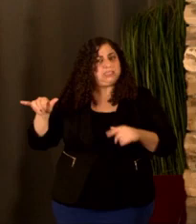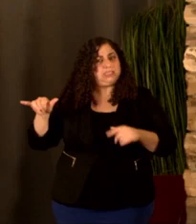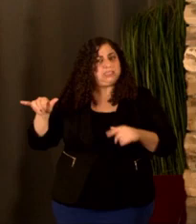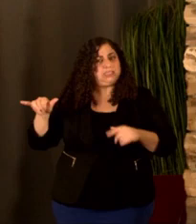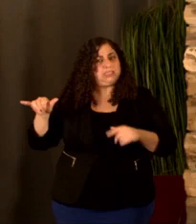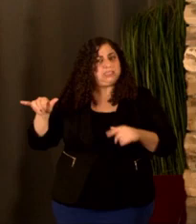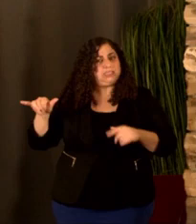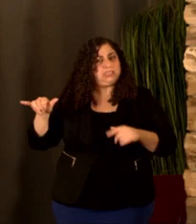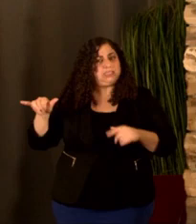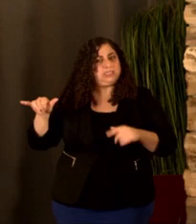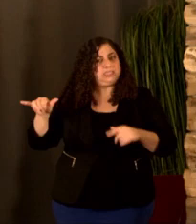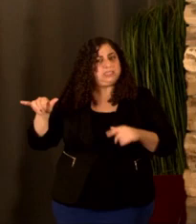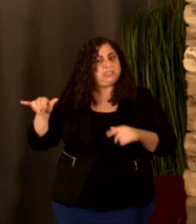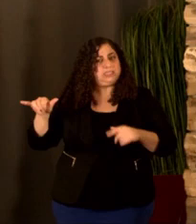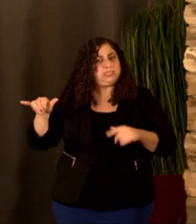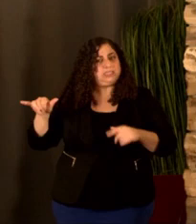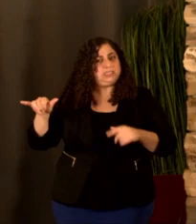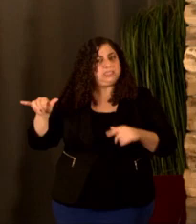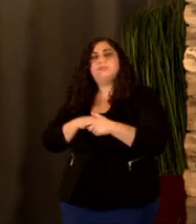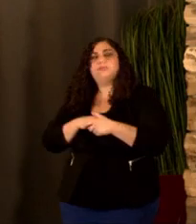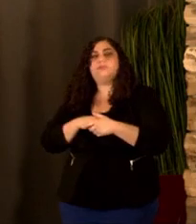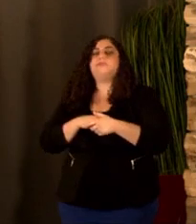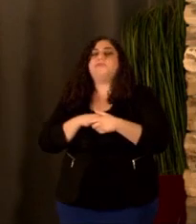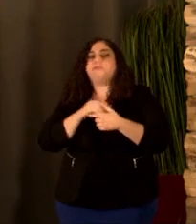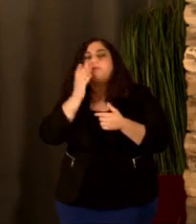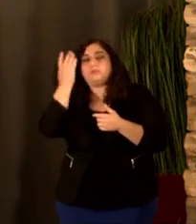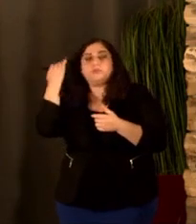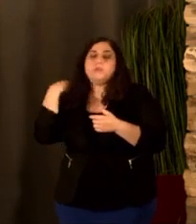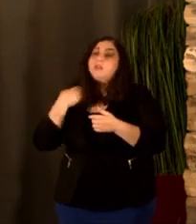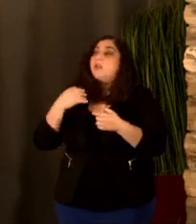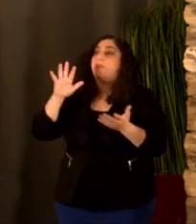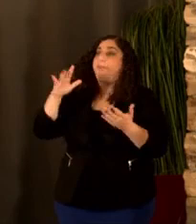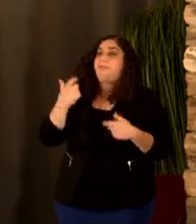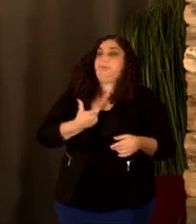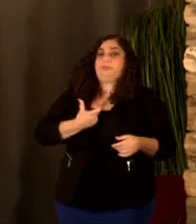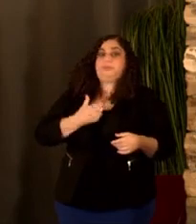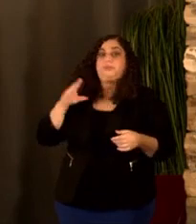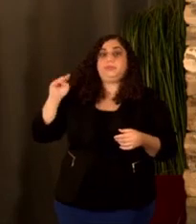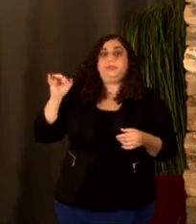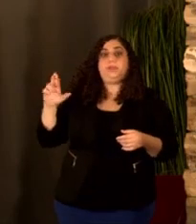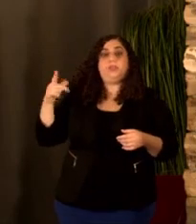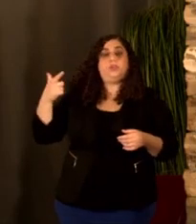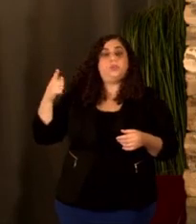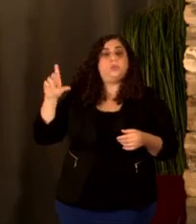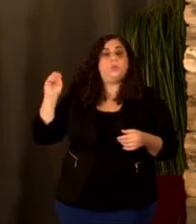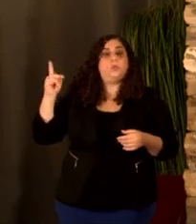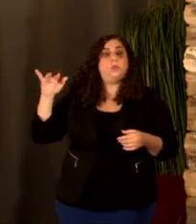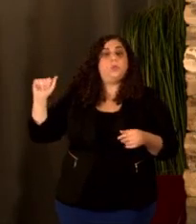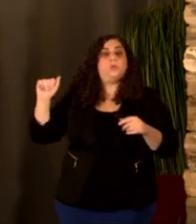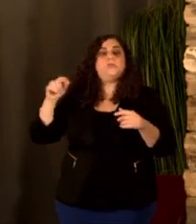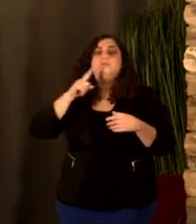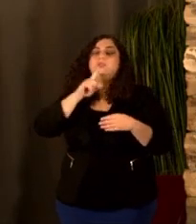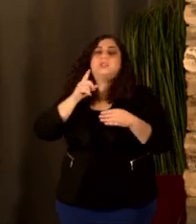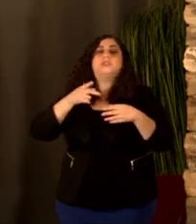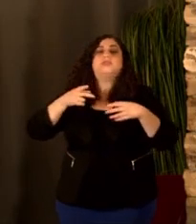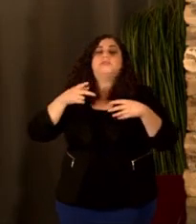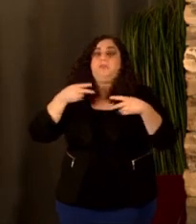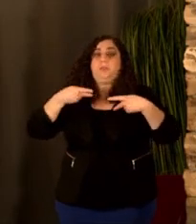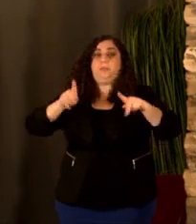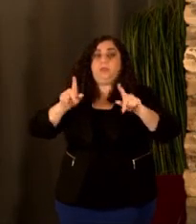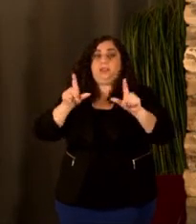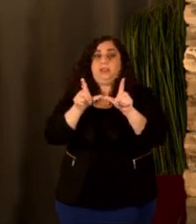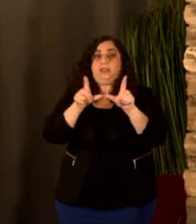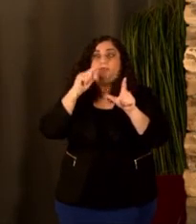was responsible for with his colleagues was expediting the permitting and allowing as-of-right zoning for these projects.